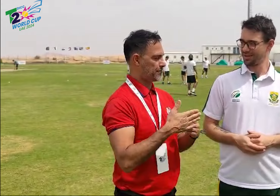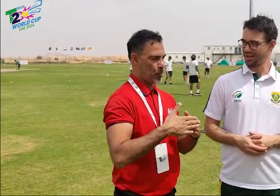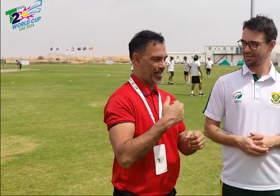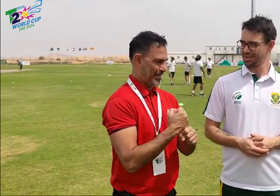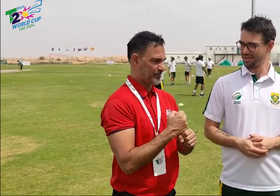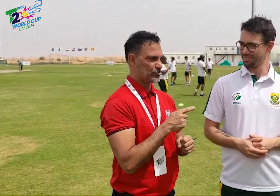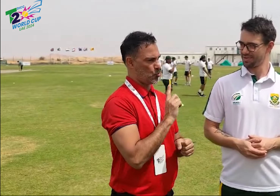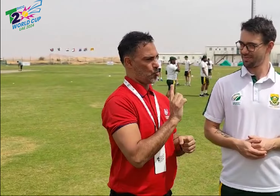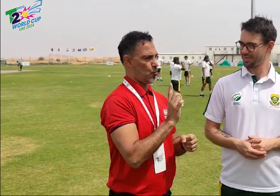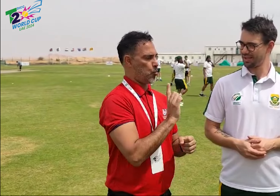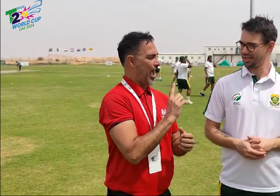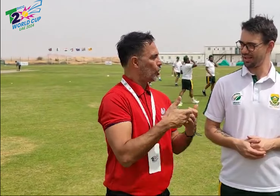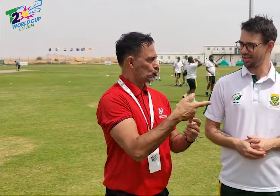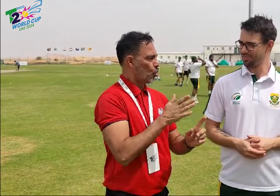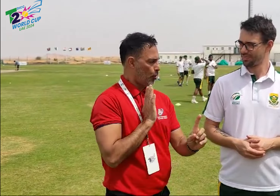So the next three games,